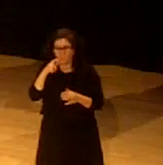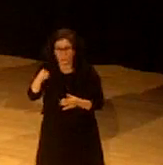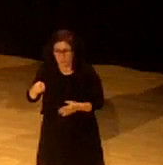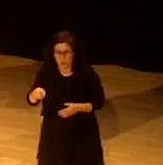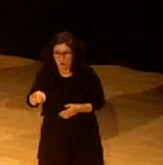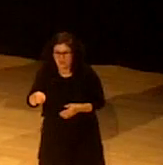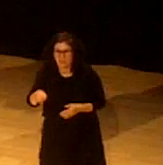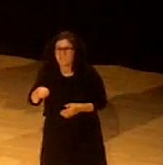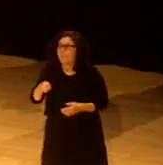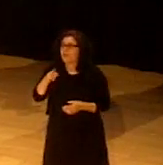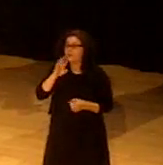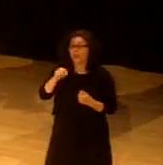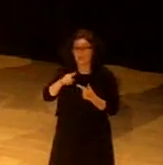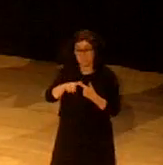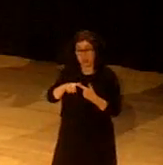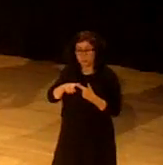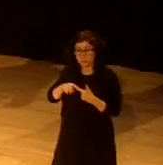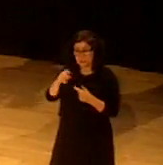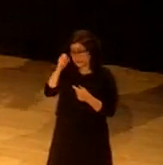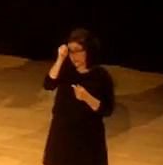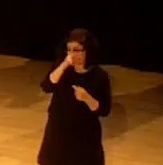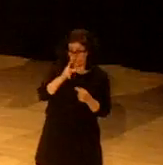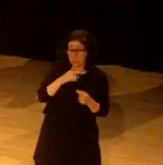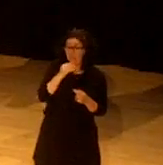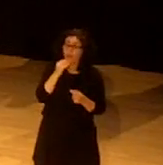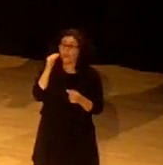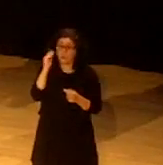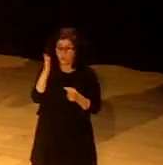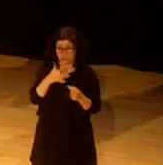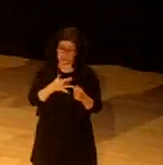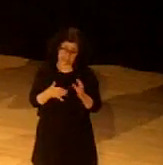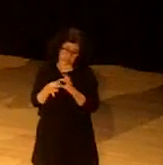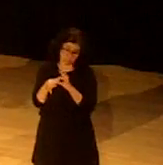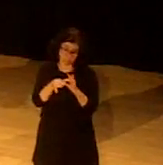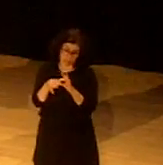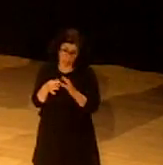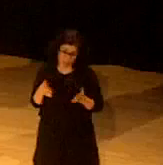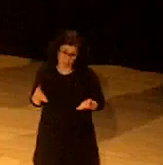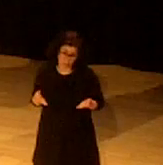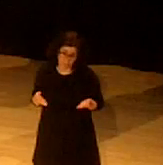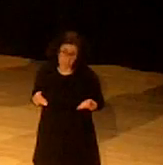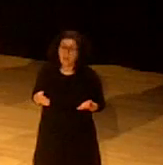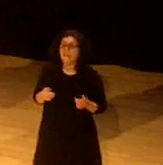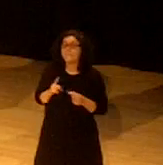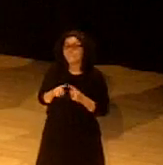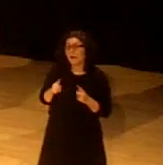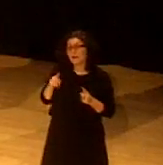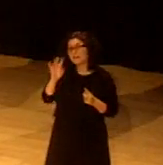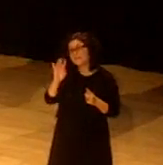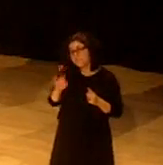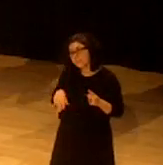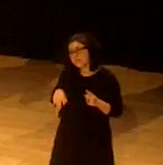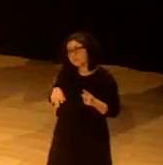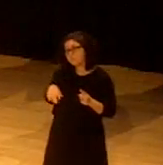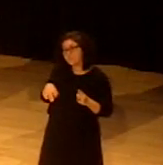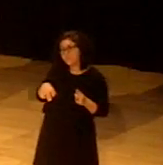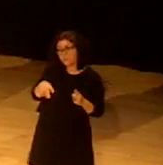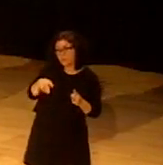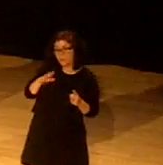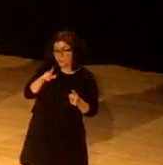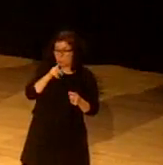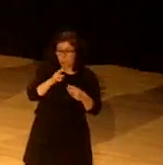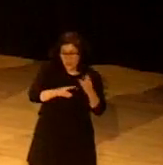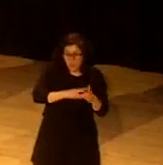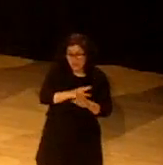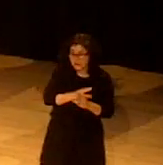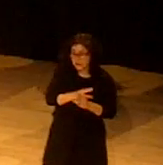of schizophrenia, for example, in homelessness. But I think the idea of that shift between your reality versus